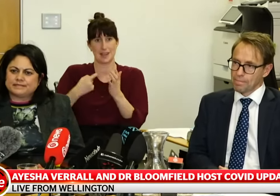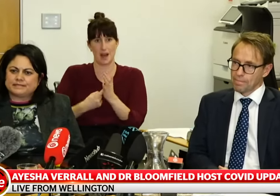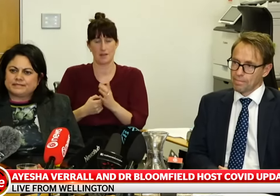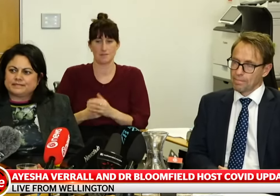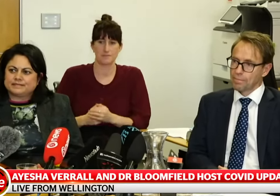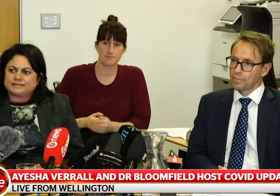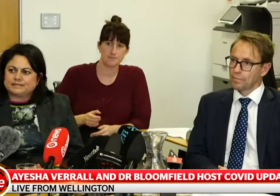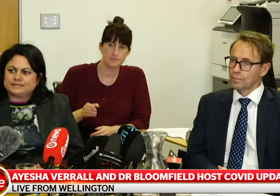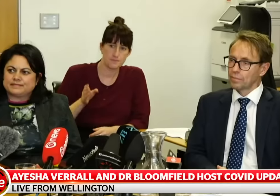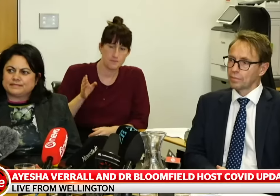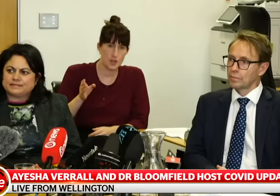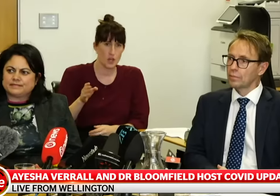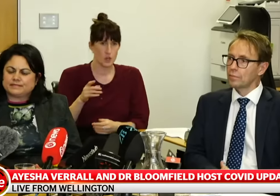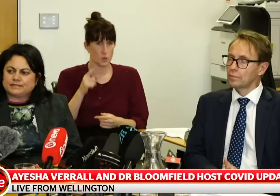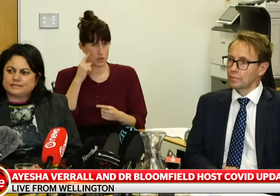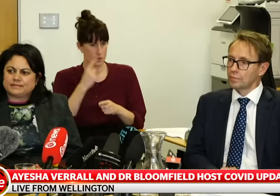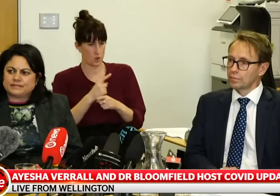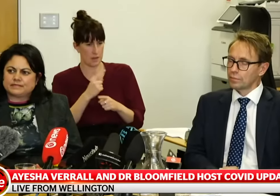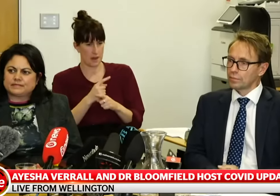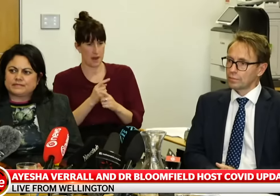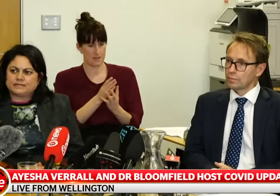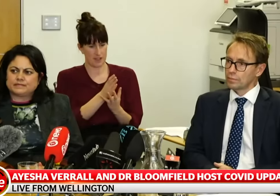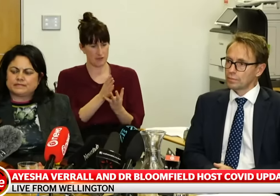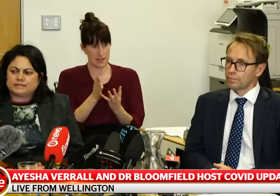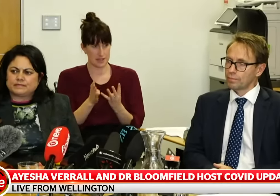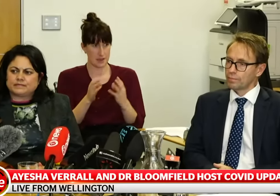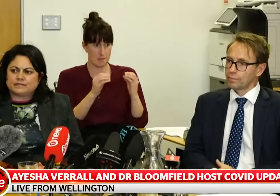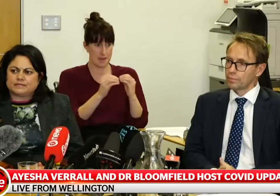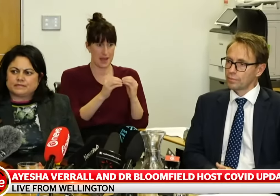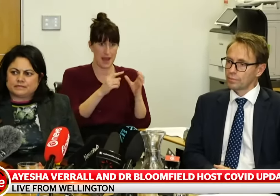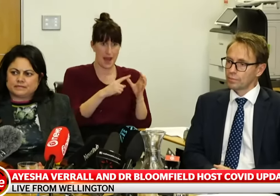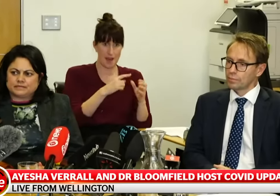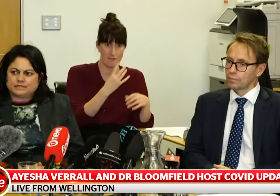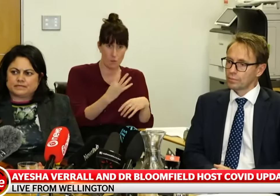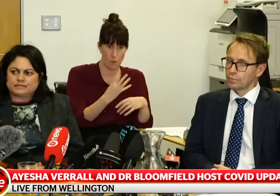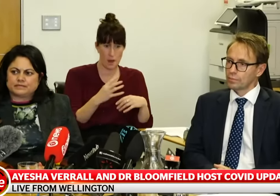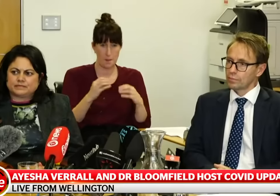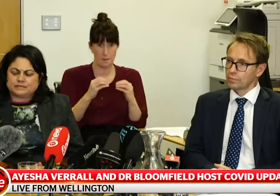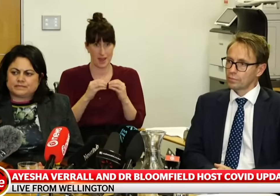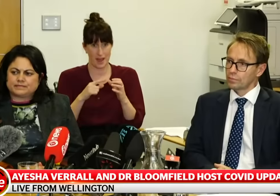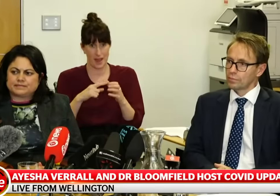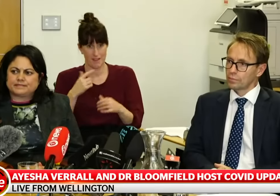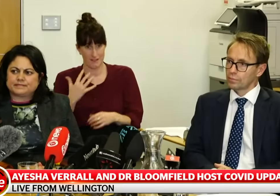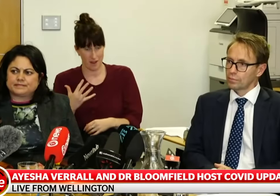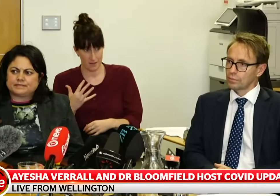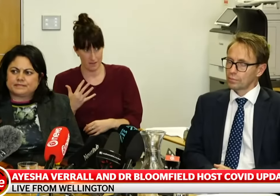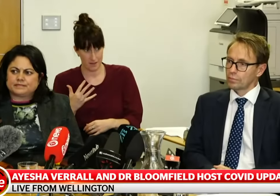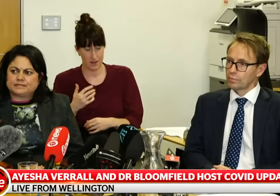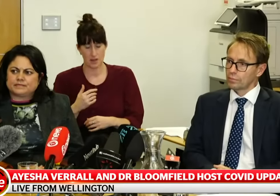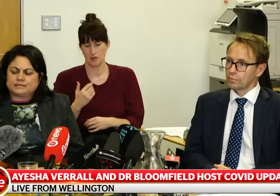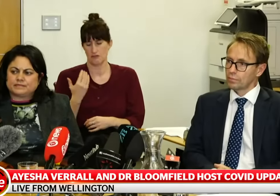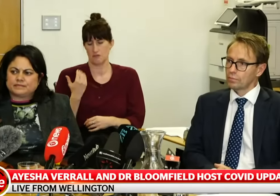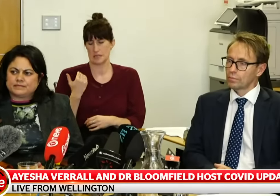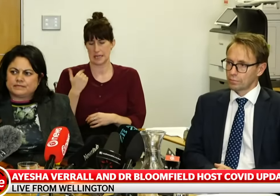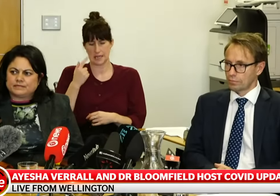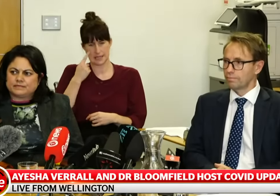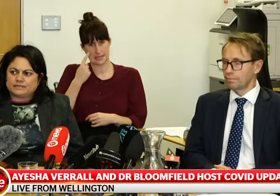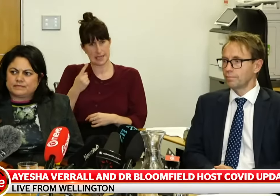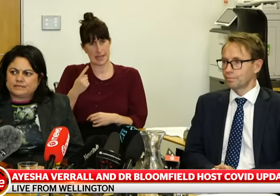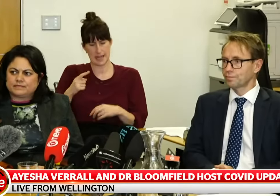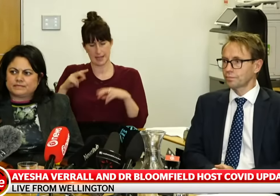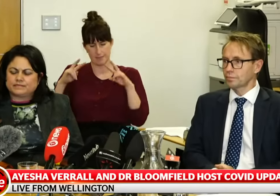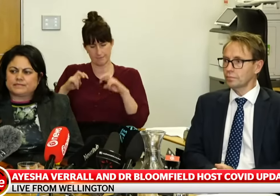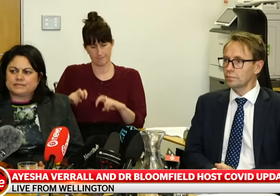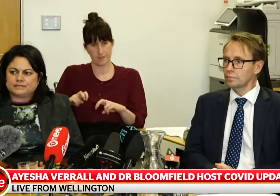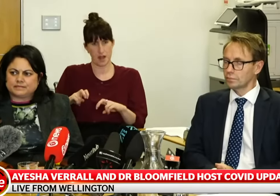consider BA4 and BA5 subvariants? Because some recent studies suggest that those variants are becoming more and